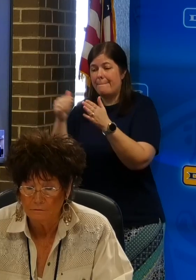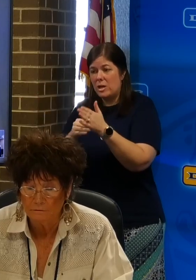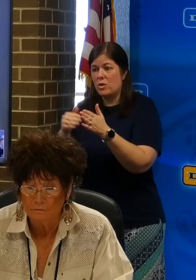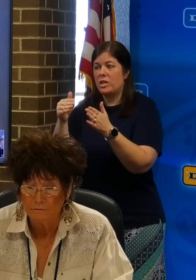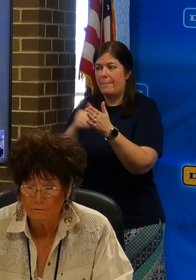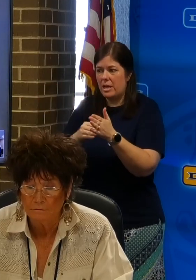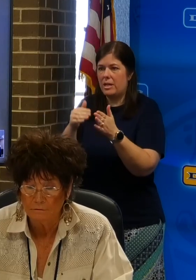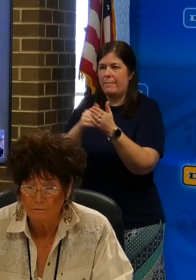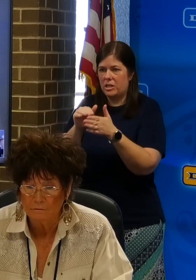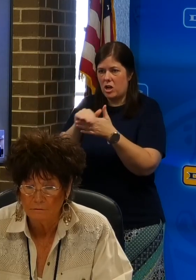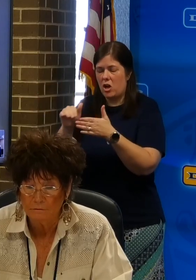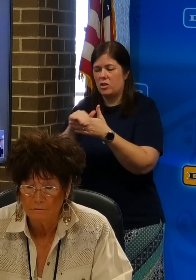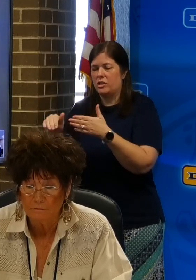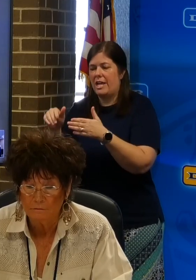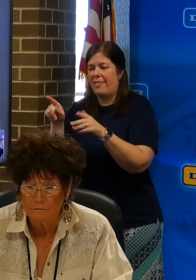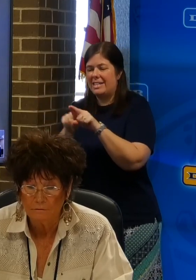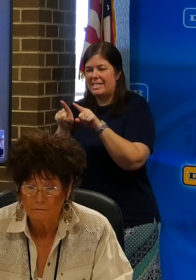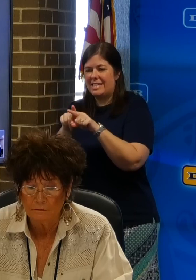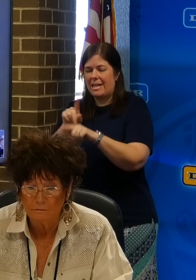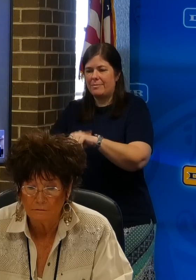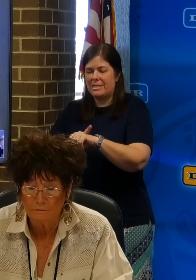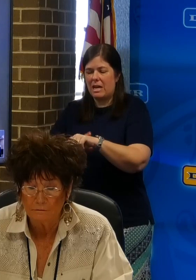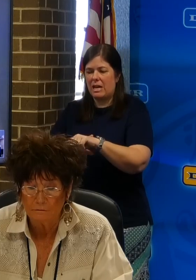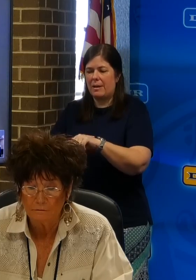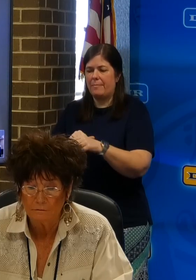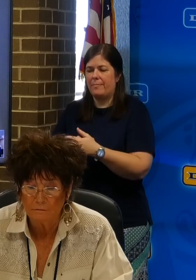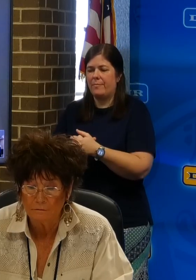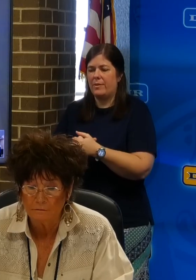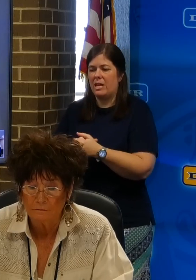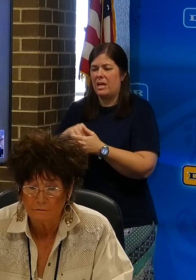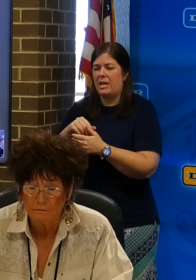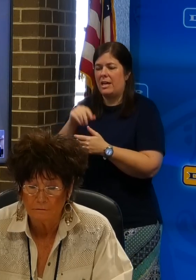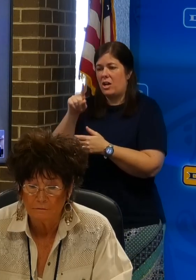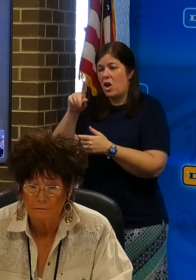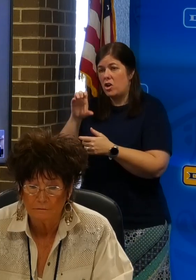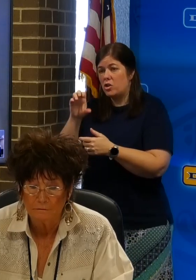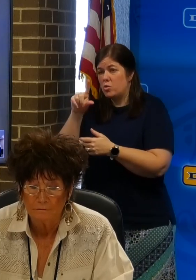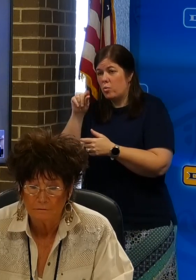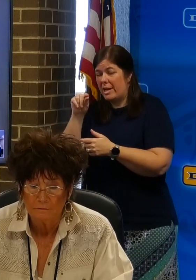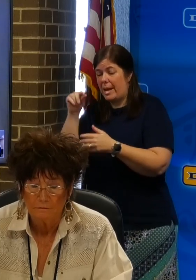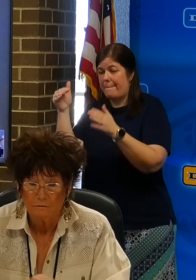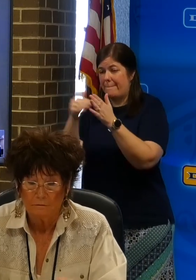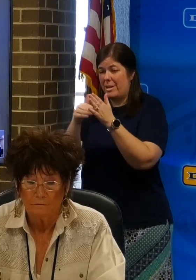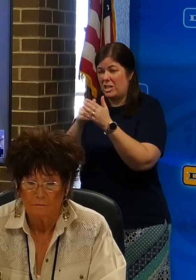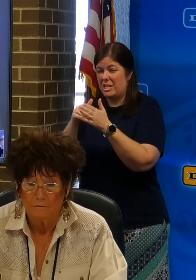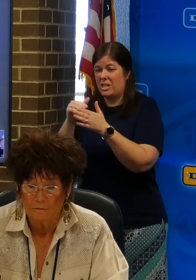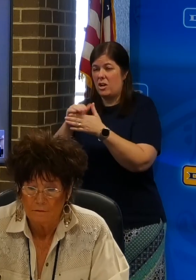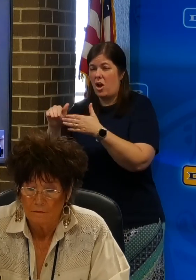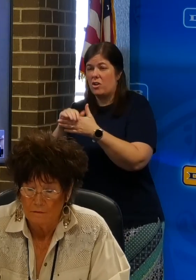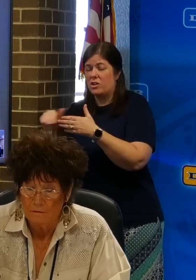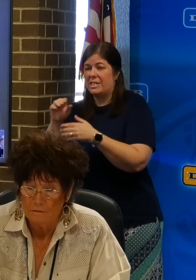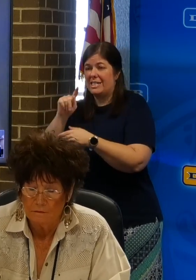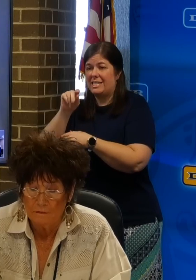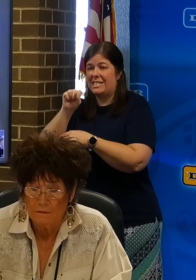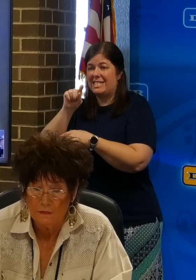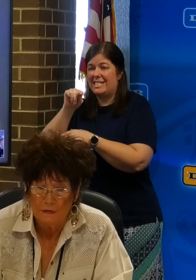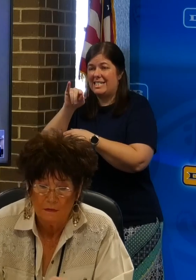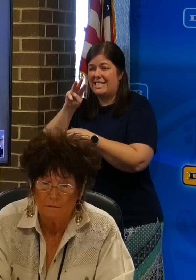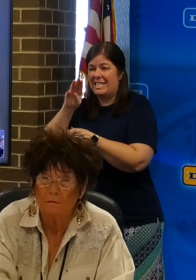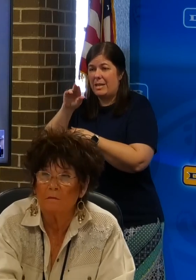time period, and $120 million in stimulus relief released since last Wednesday.